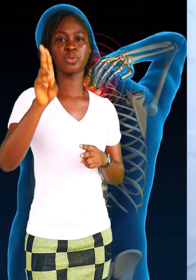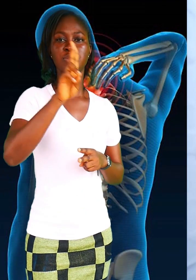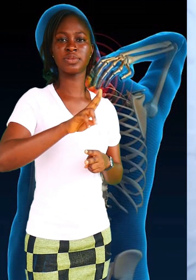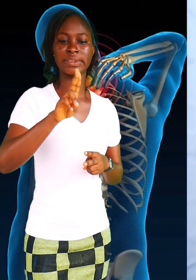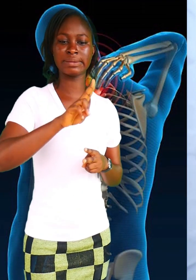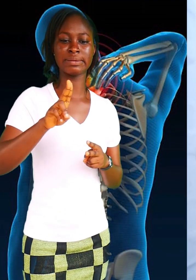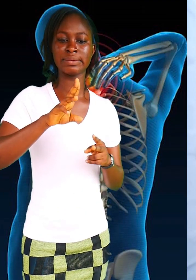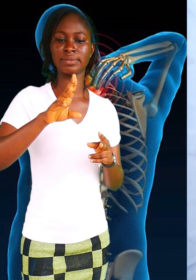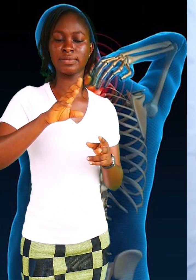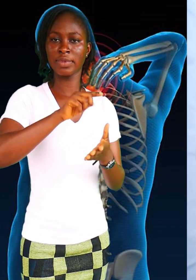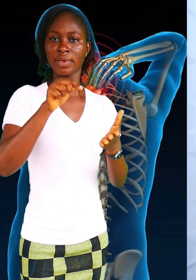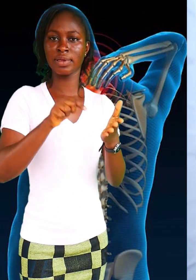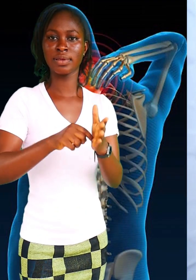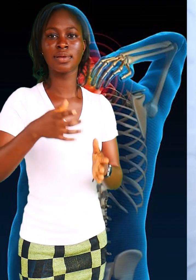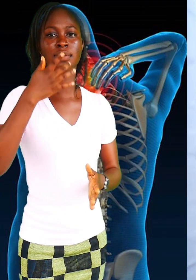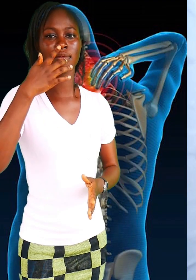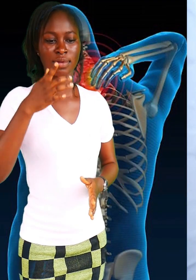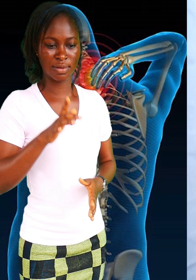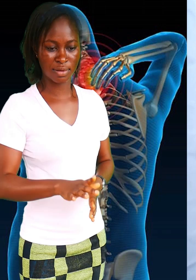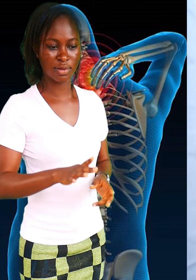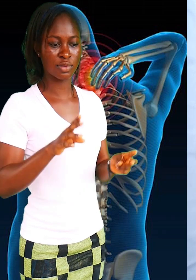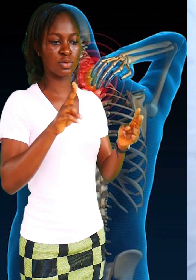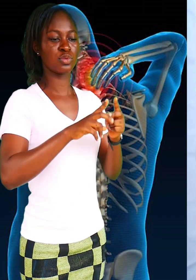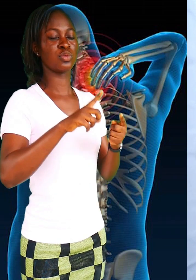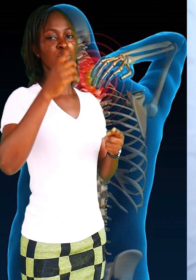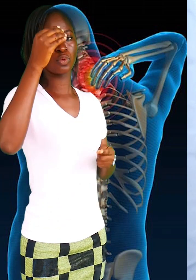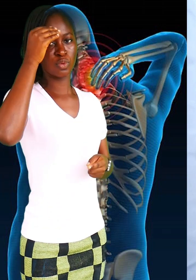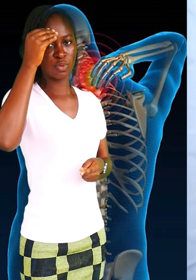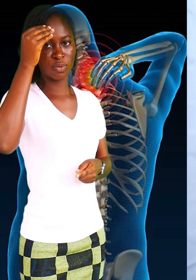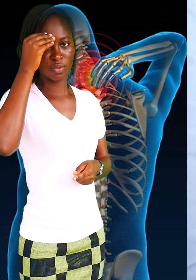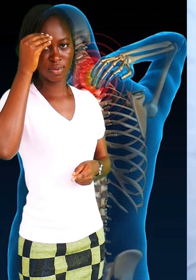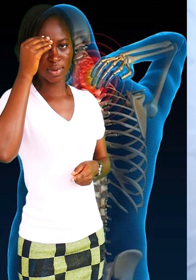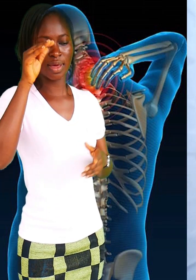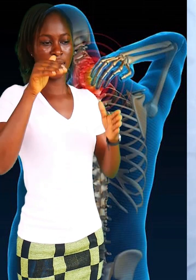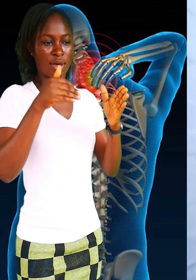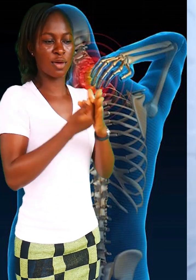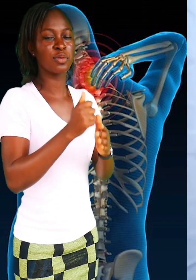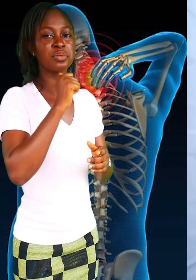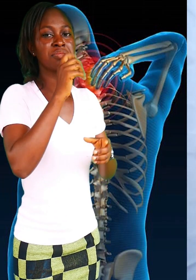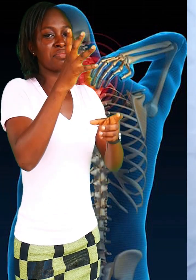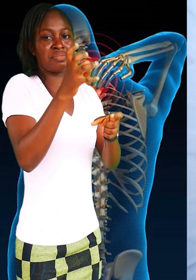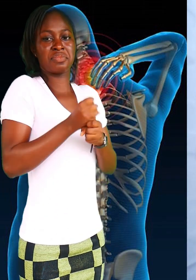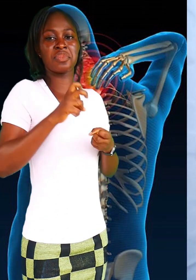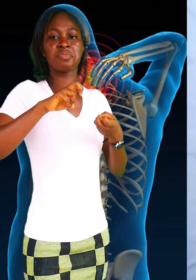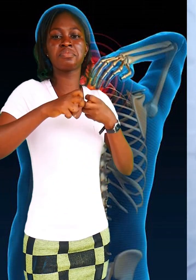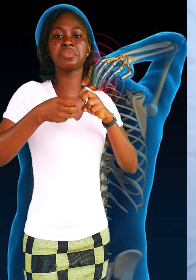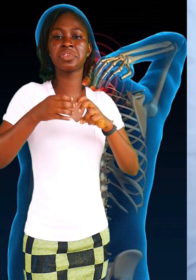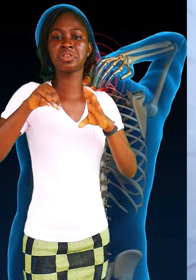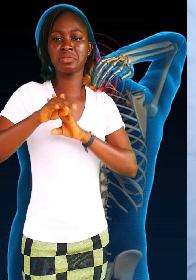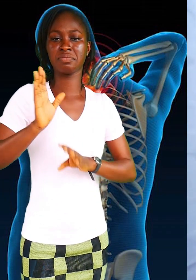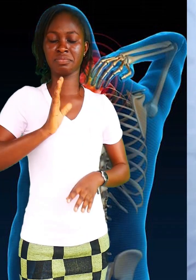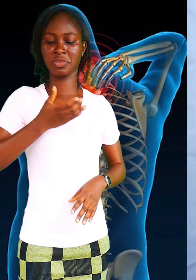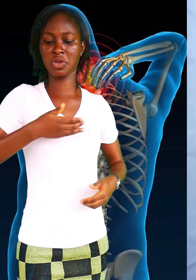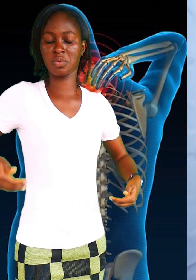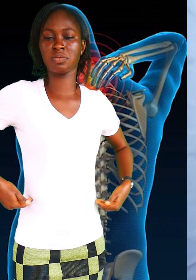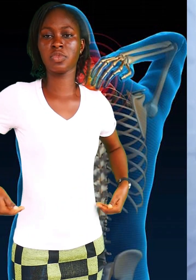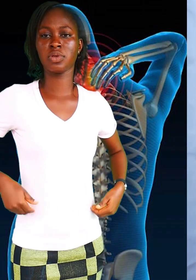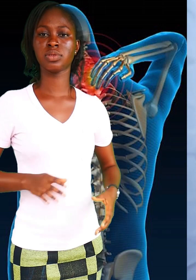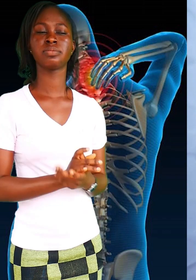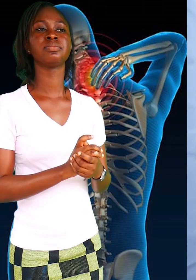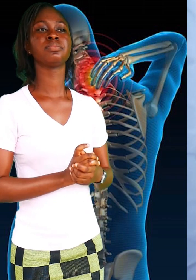best fast woman ye chica say. And I see in Sicino, ye in Yahoo, a woman, then a timid how back,